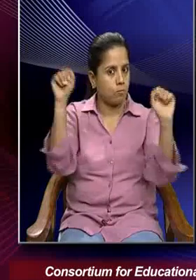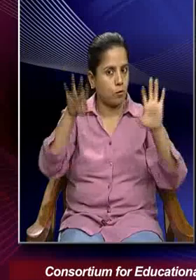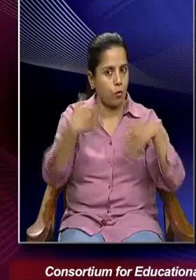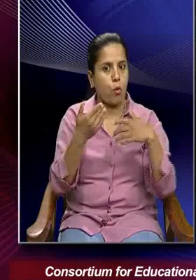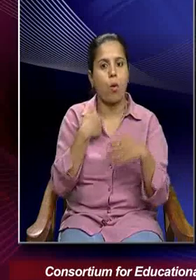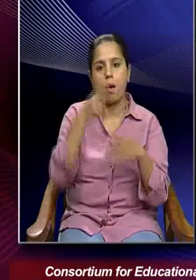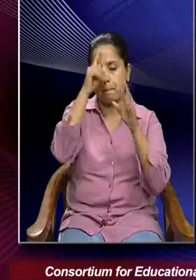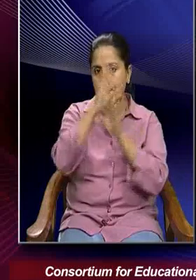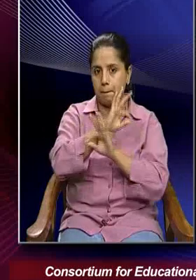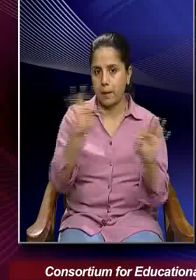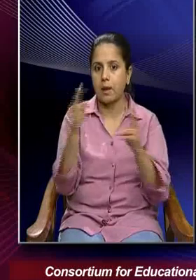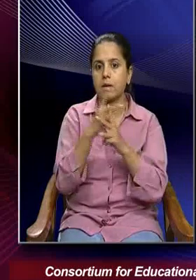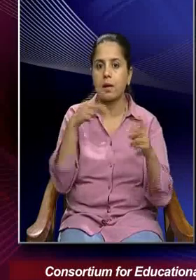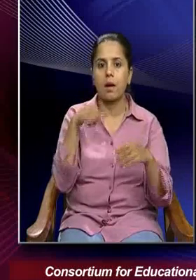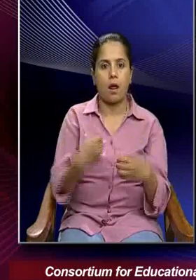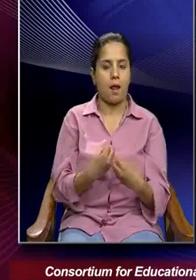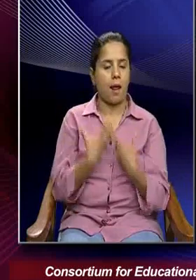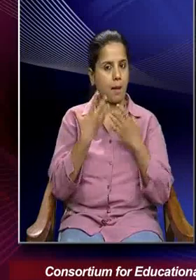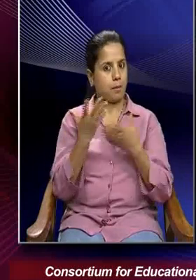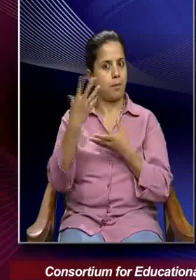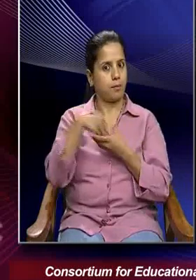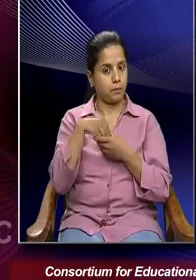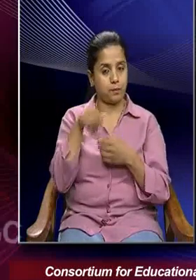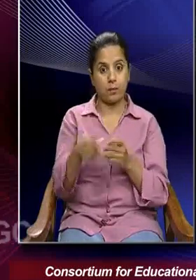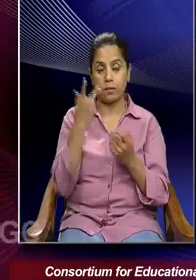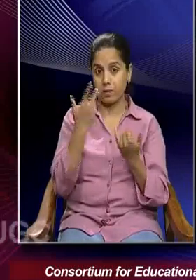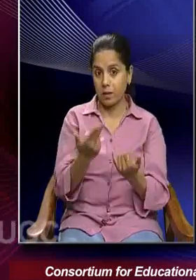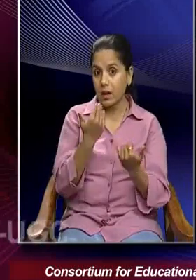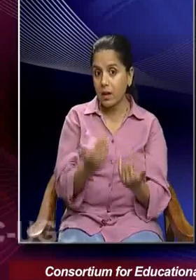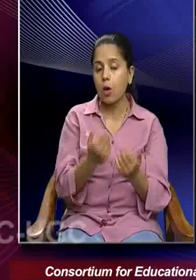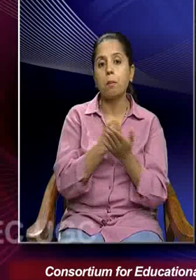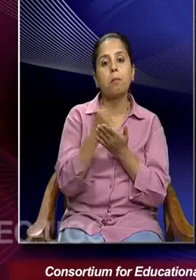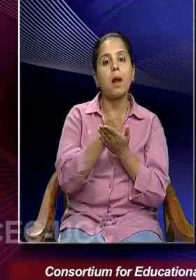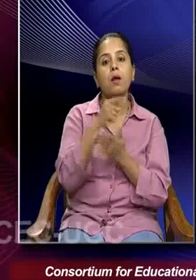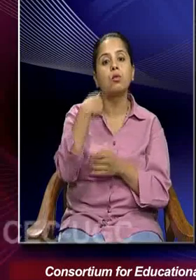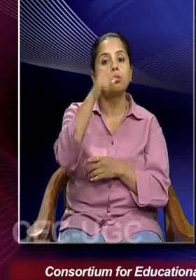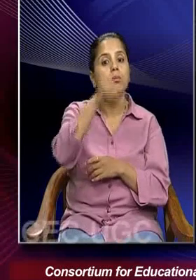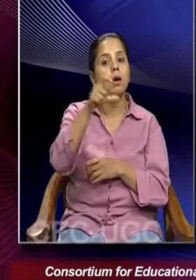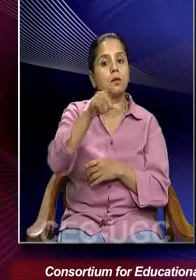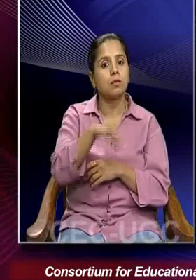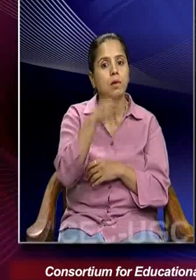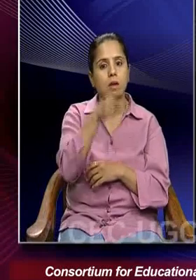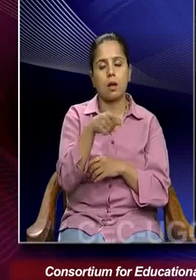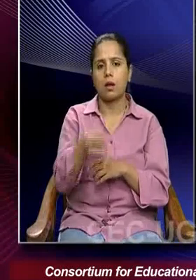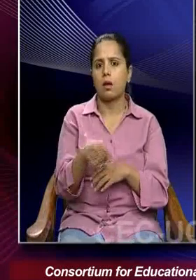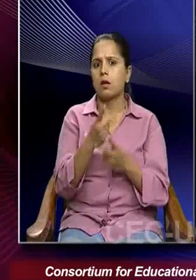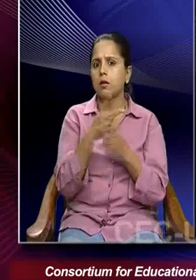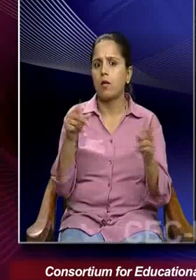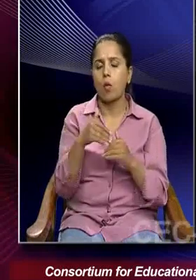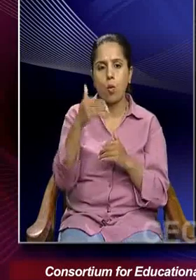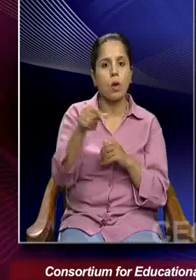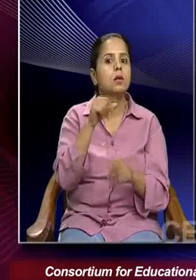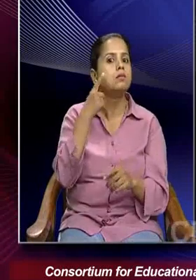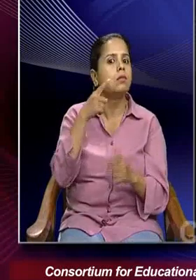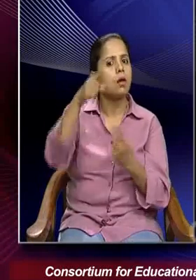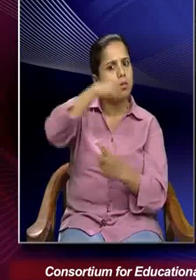moksha or enlightenment. In this state, the practitioner transcends the cycle